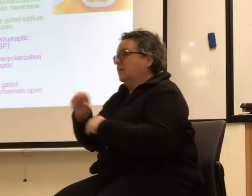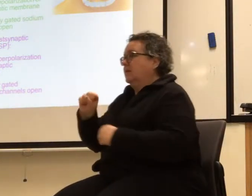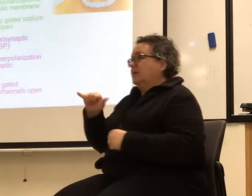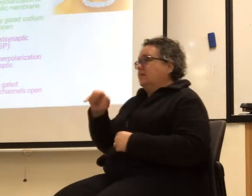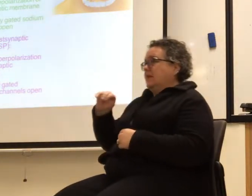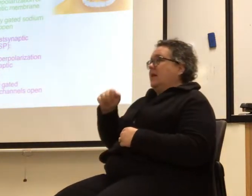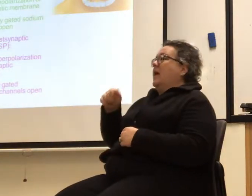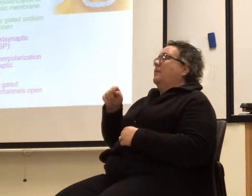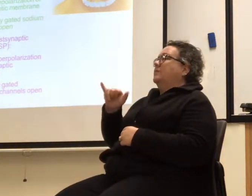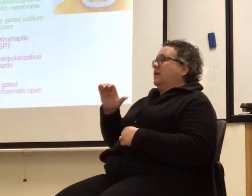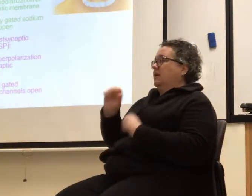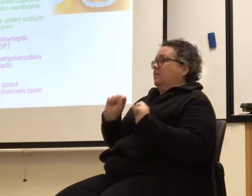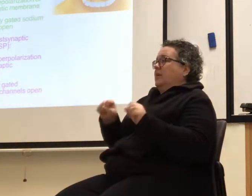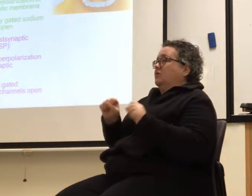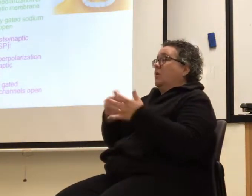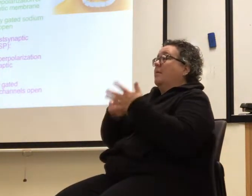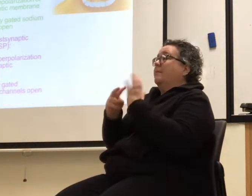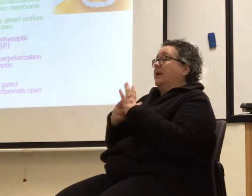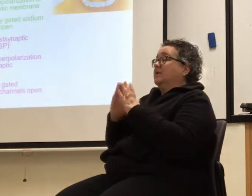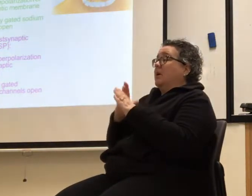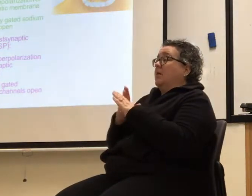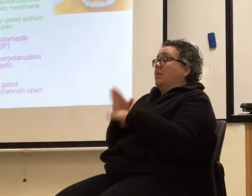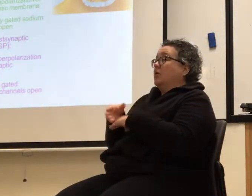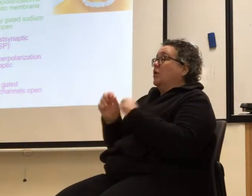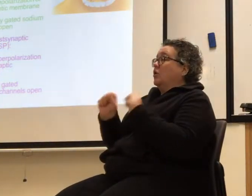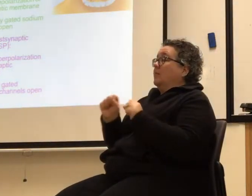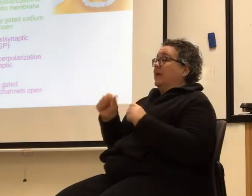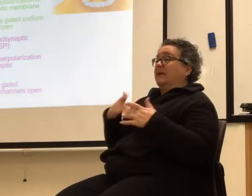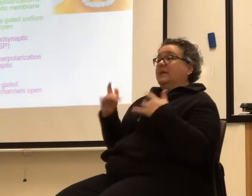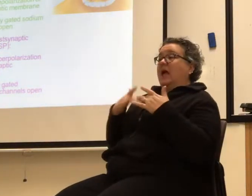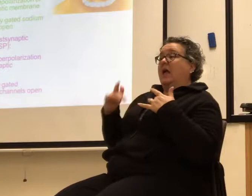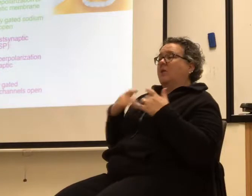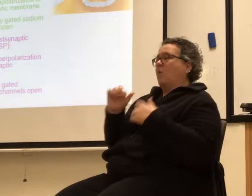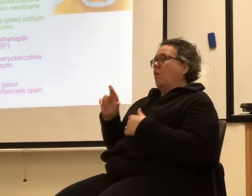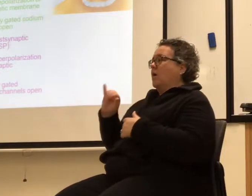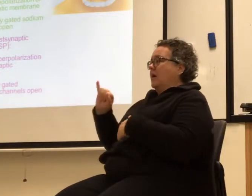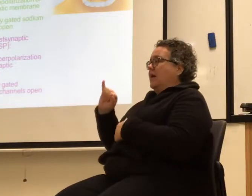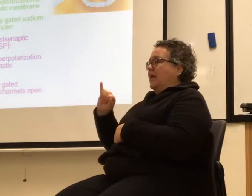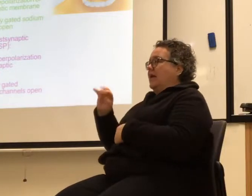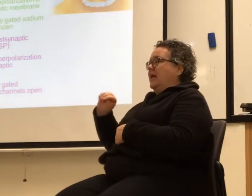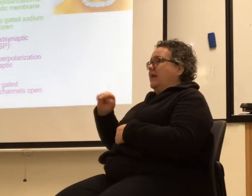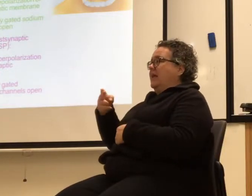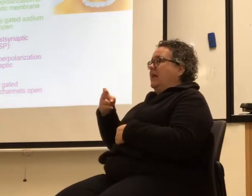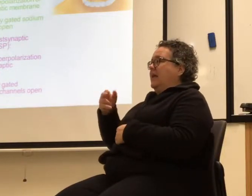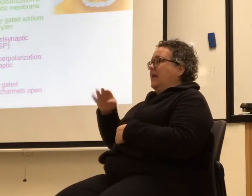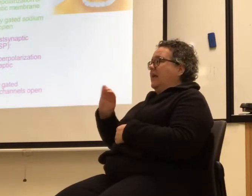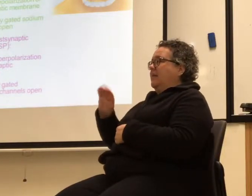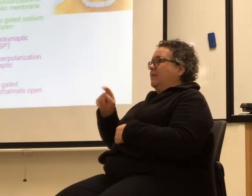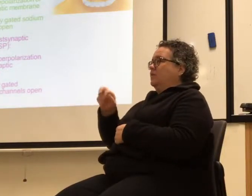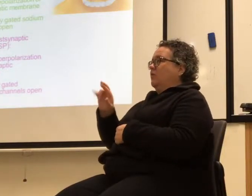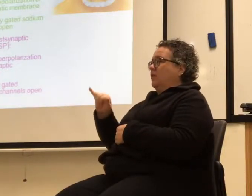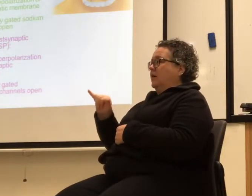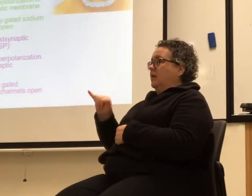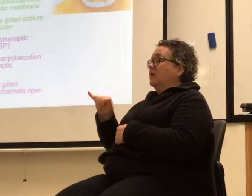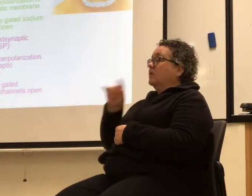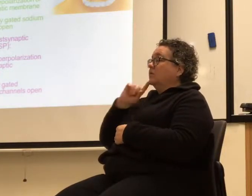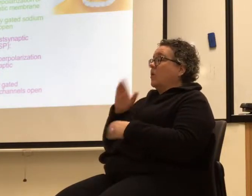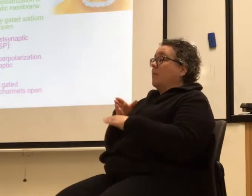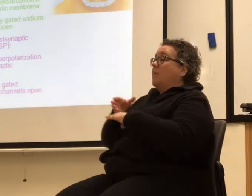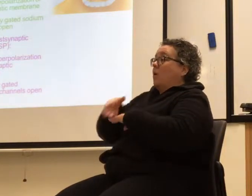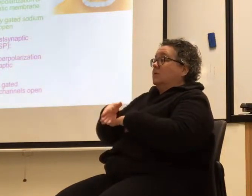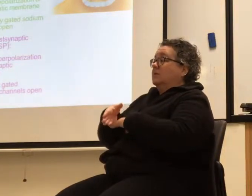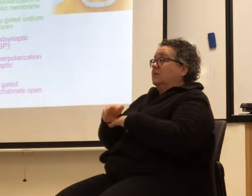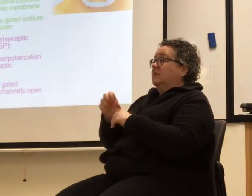Okay? It could be excitatory or it could be inhibitory. IPSP. So postsynaptic potential